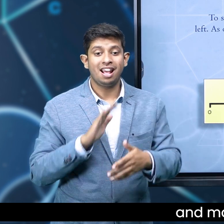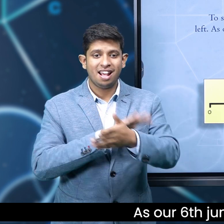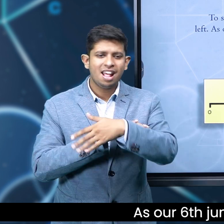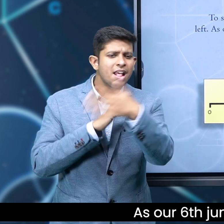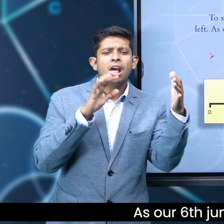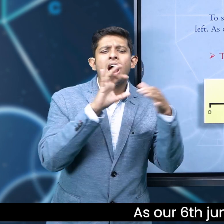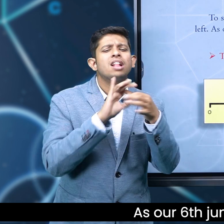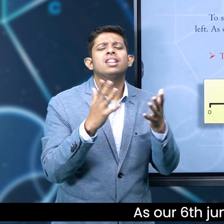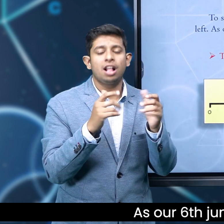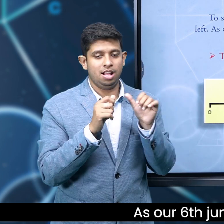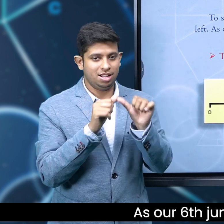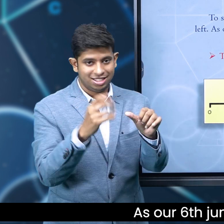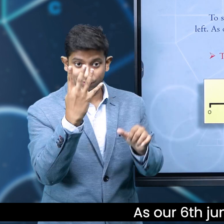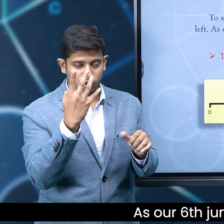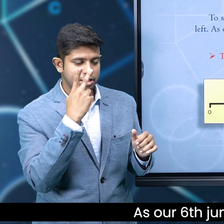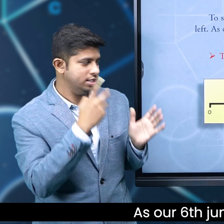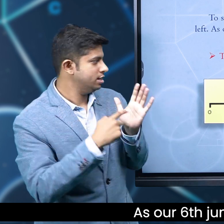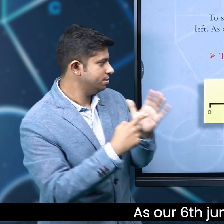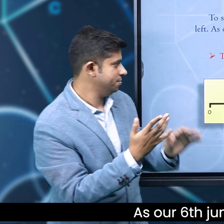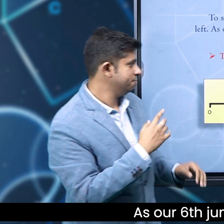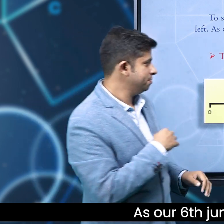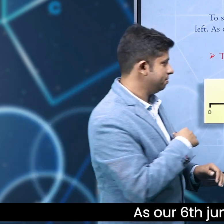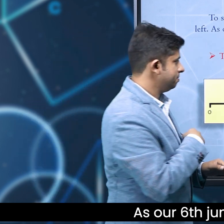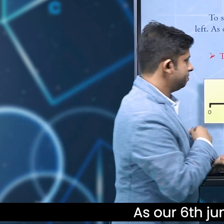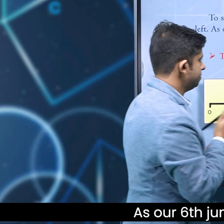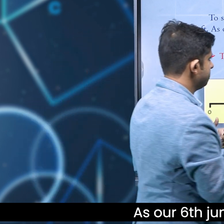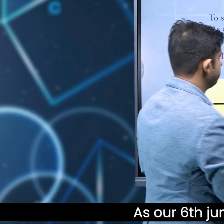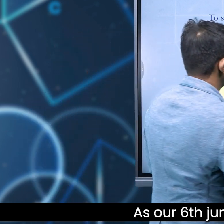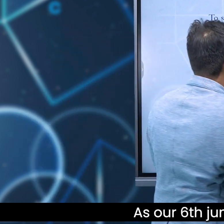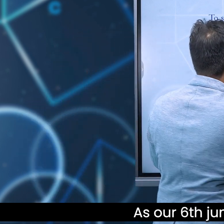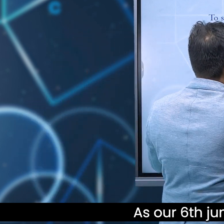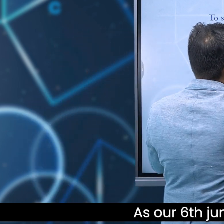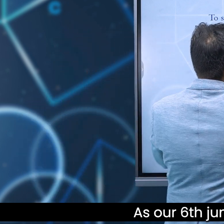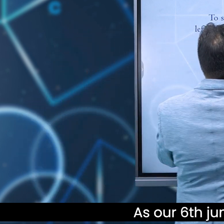As our 6th jump is at 4, so the answer is 4.